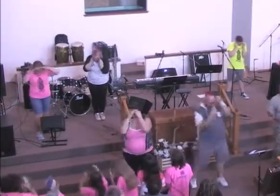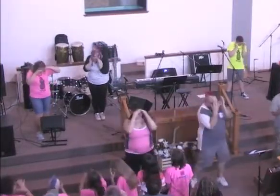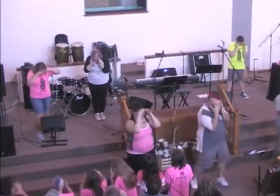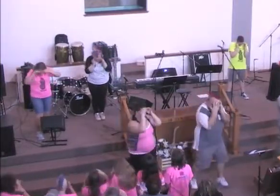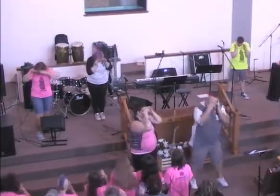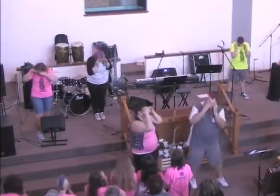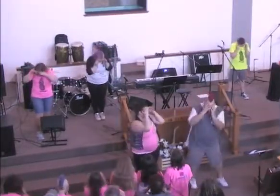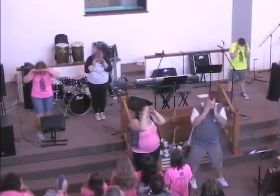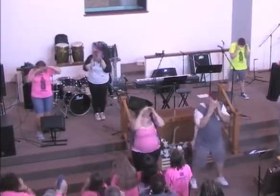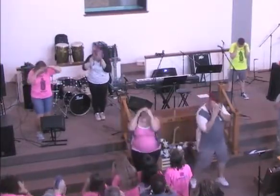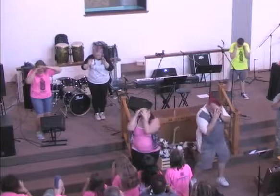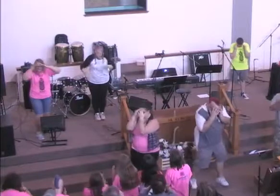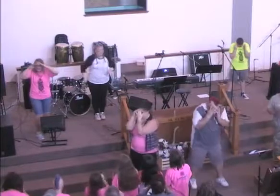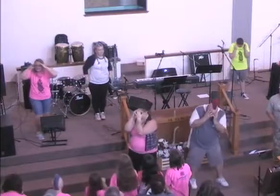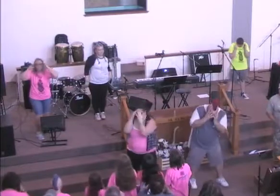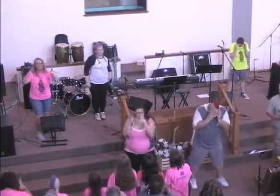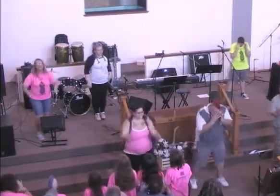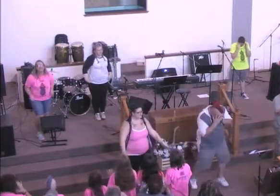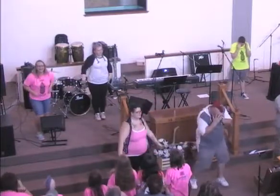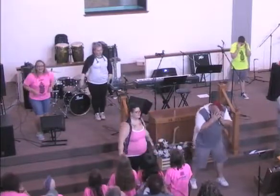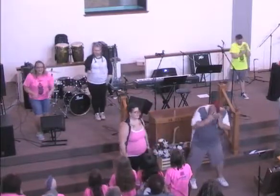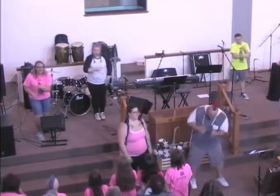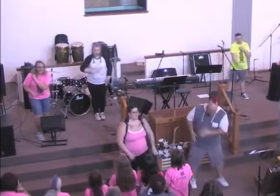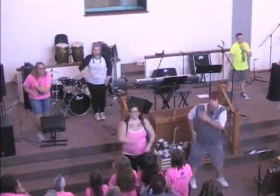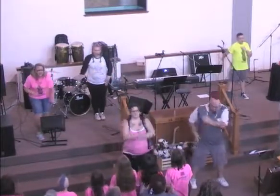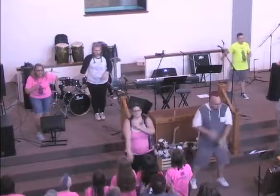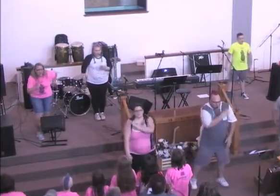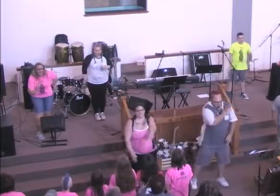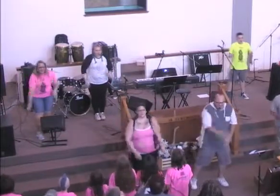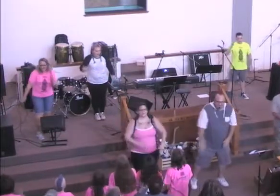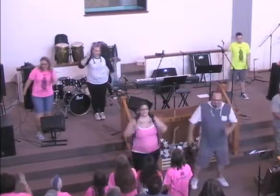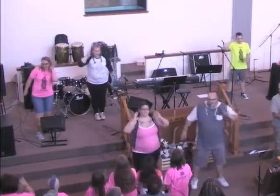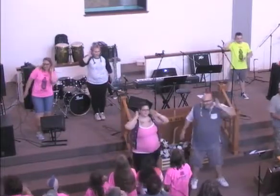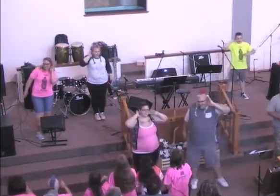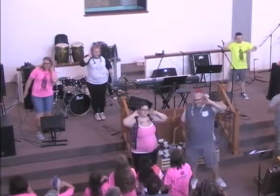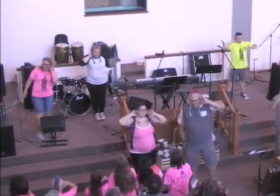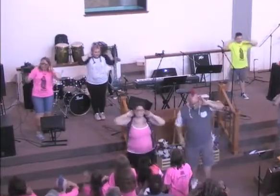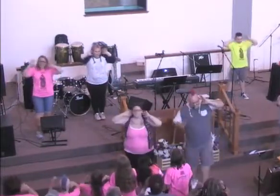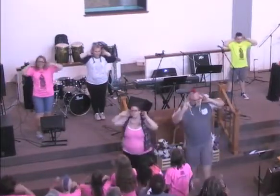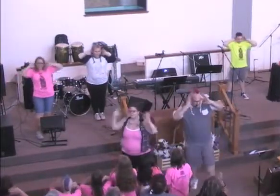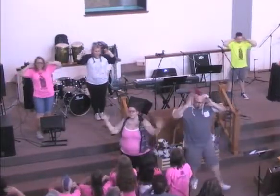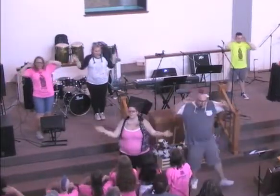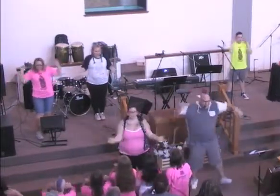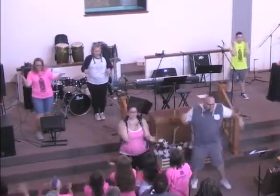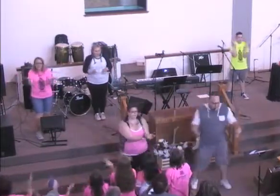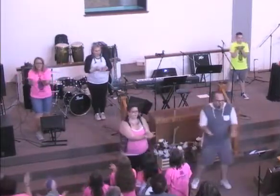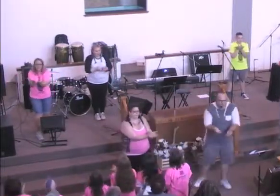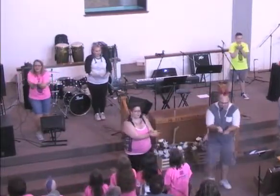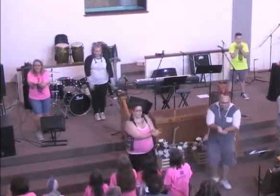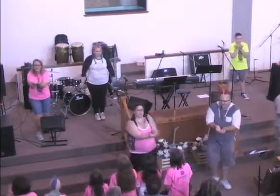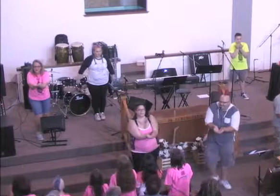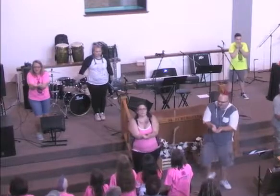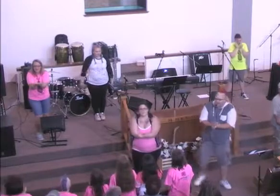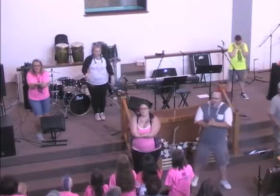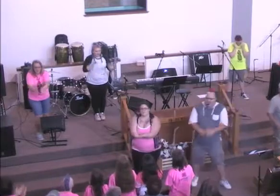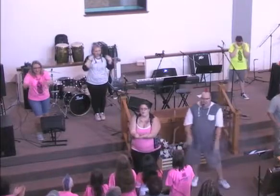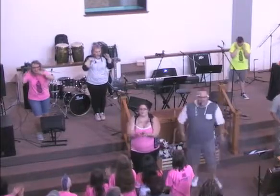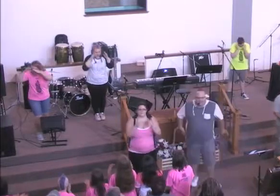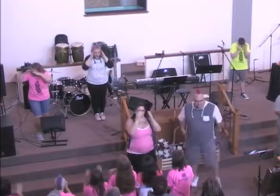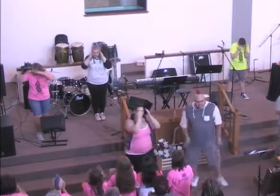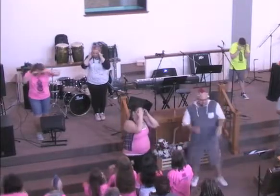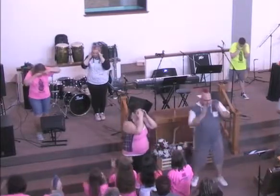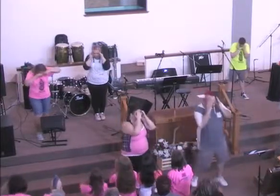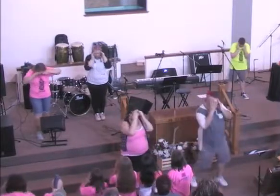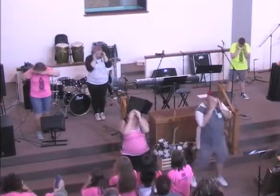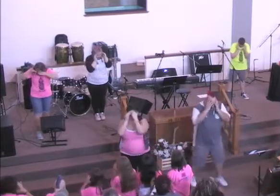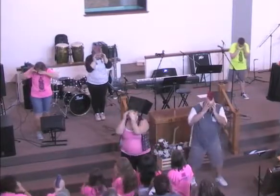so deceive yourself. Do not merely listen to the word and